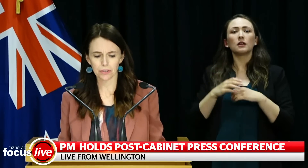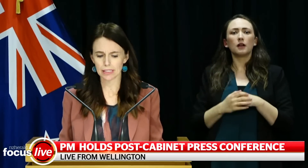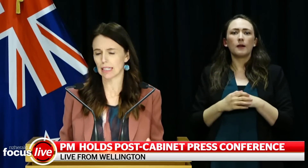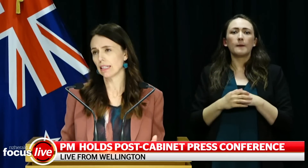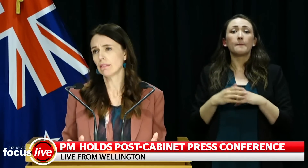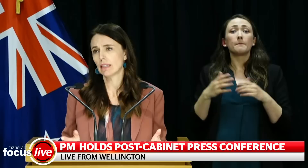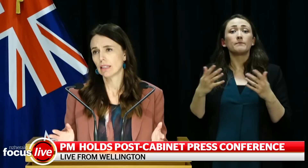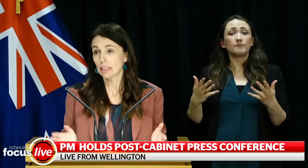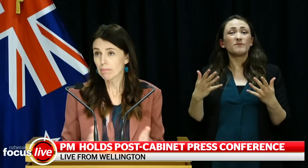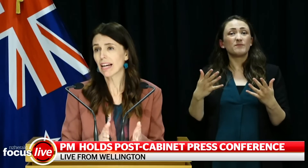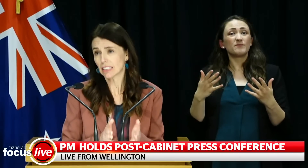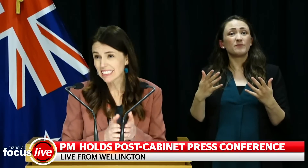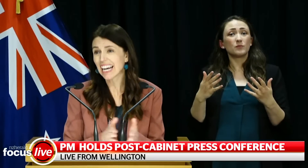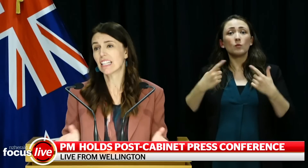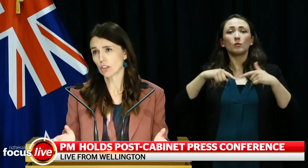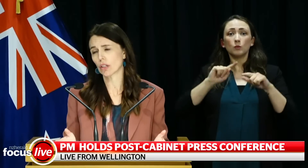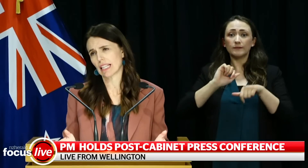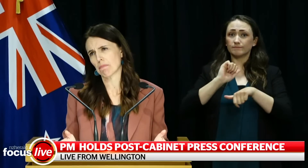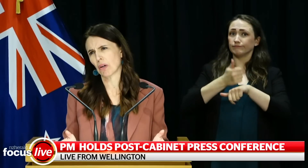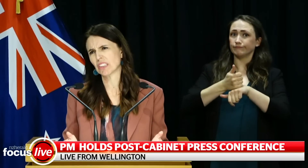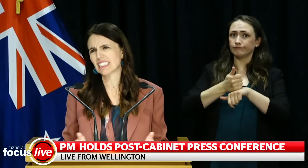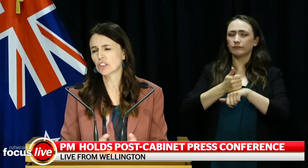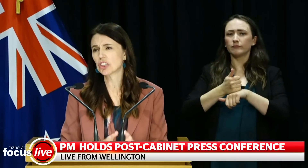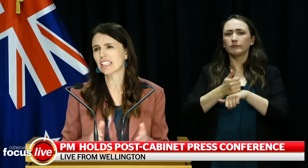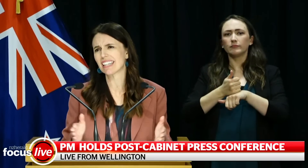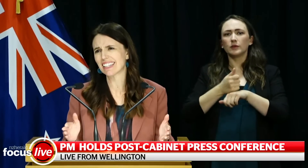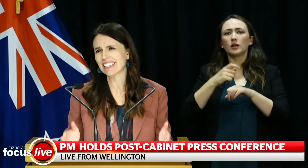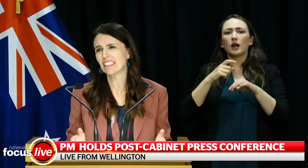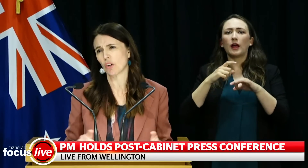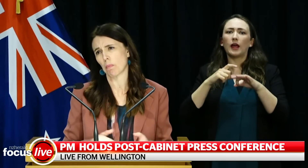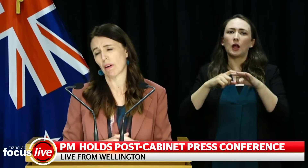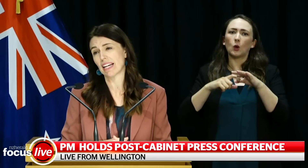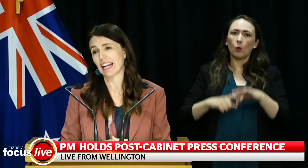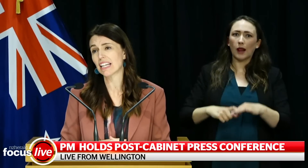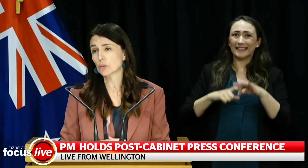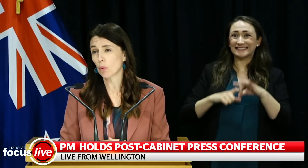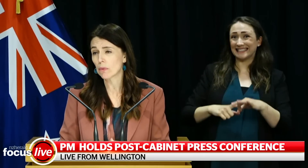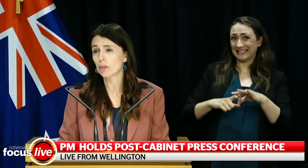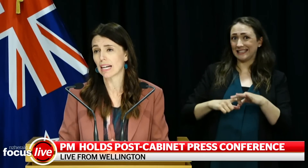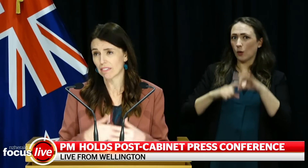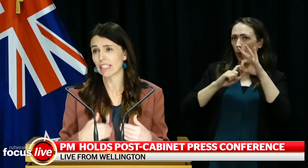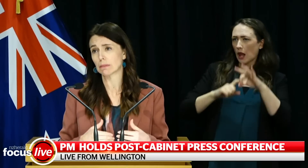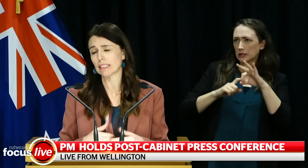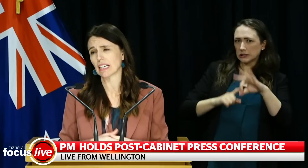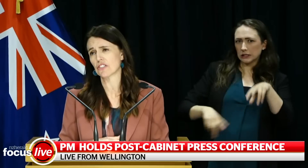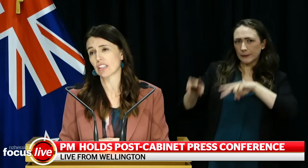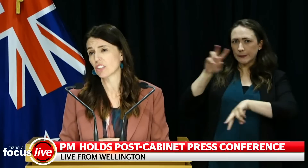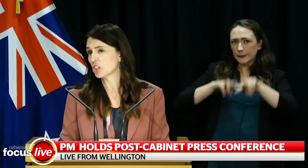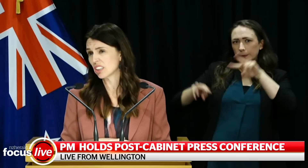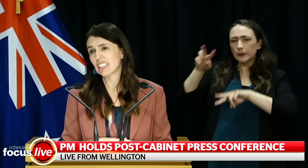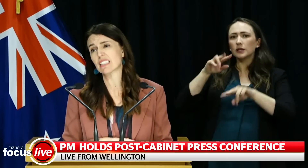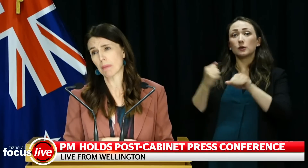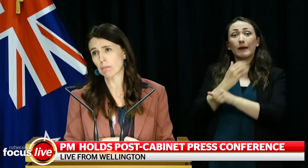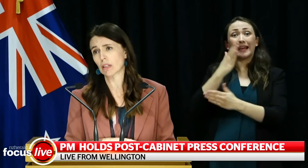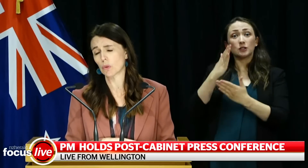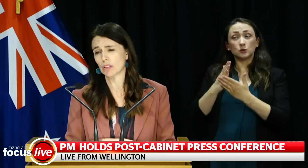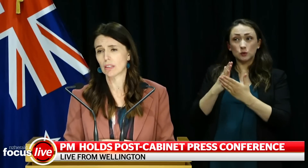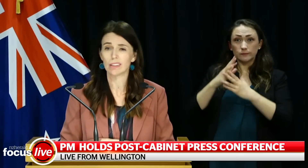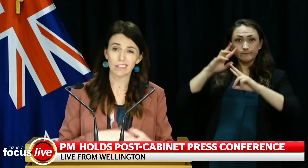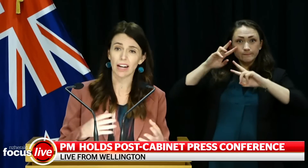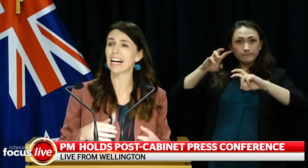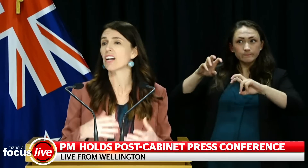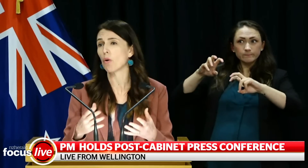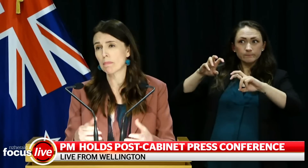a QC to take a look at that process and check that it is operating as we would have an expectation that it should, and as the public